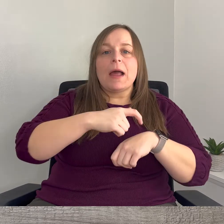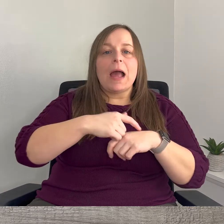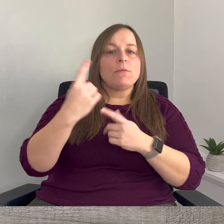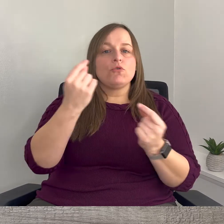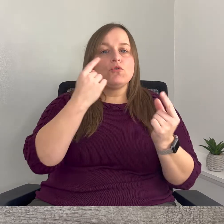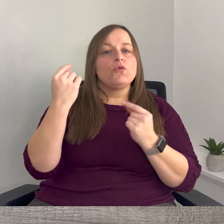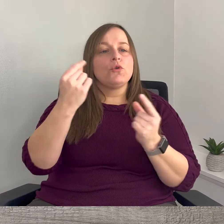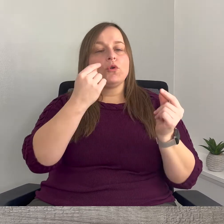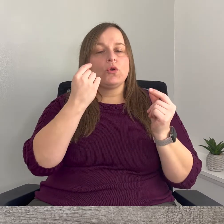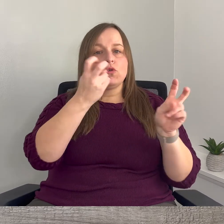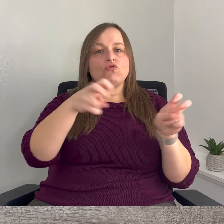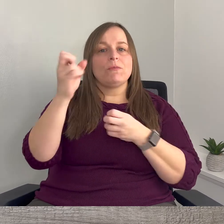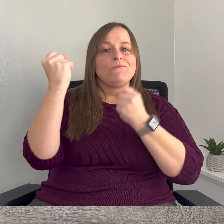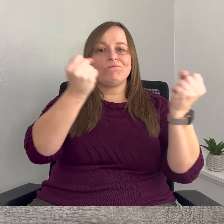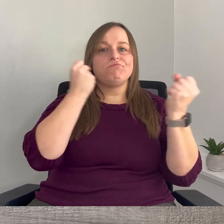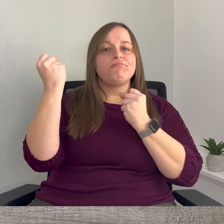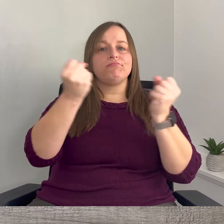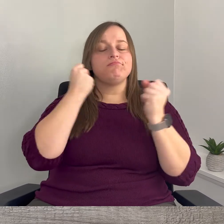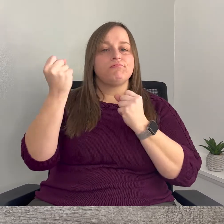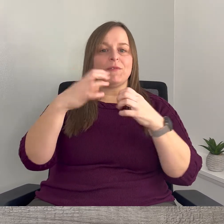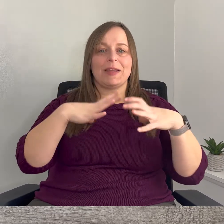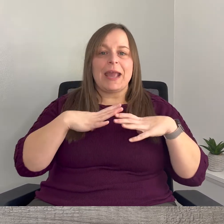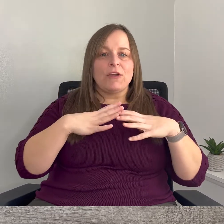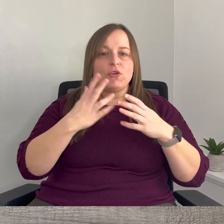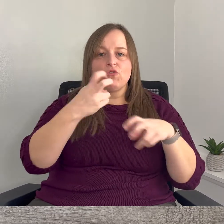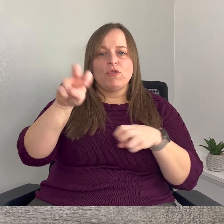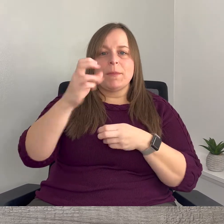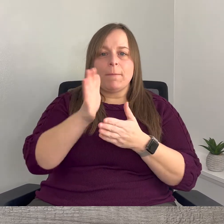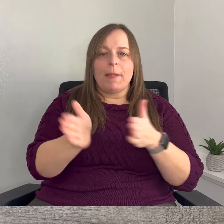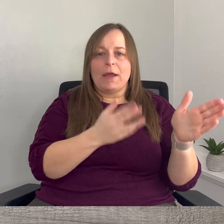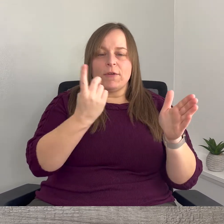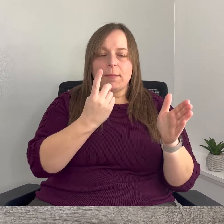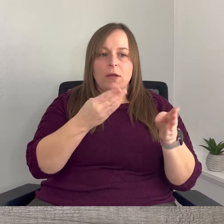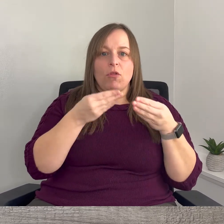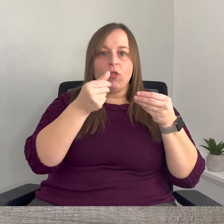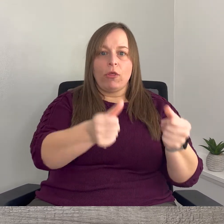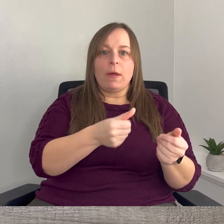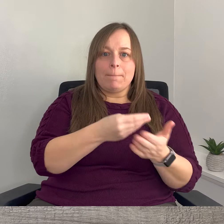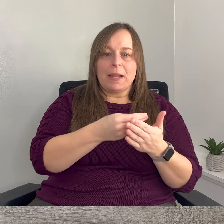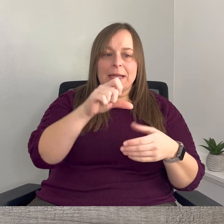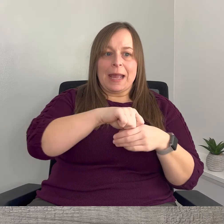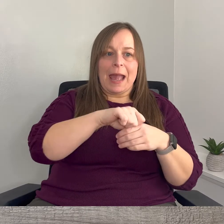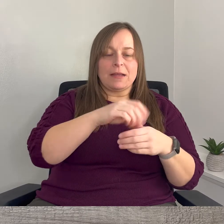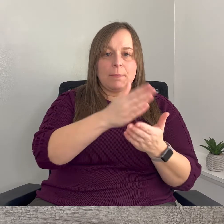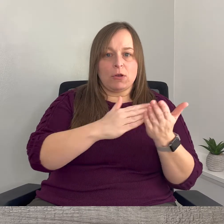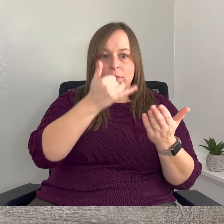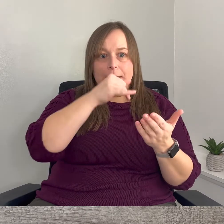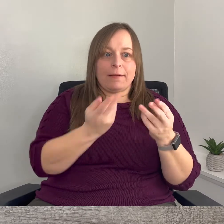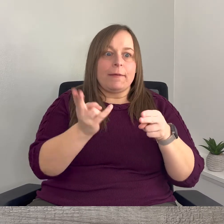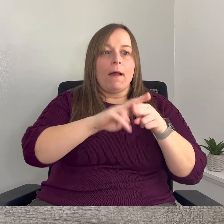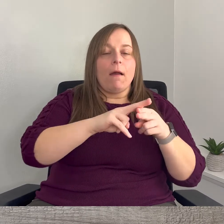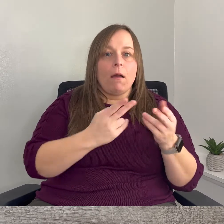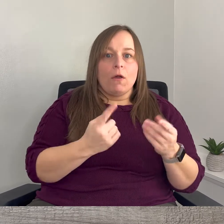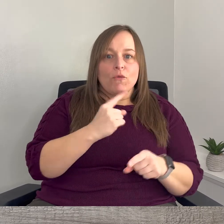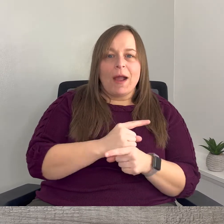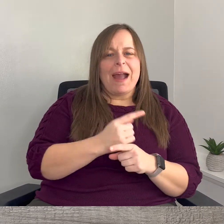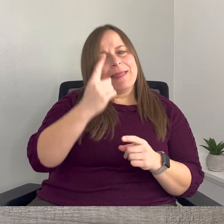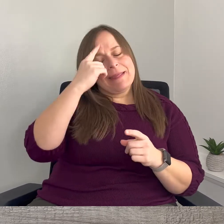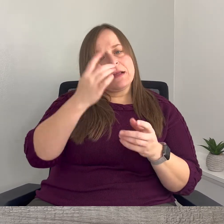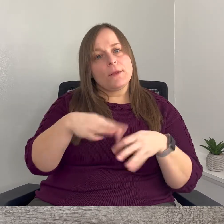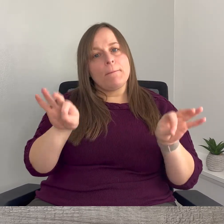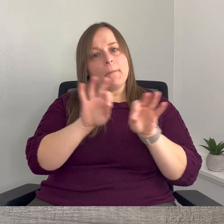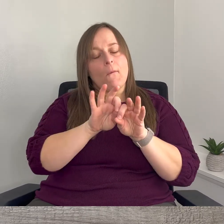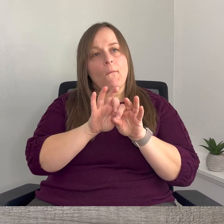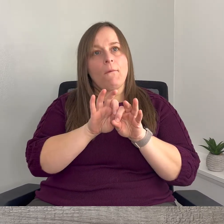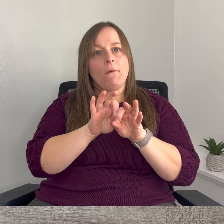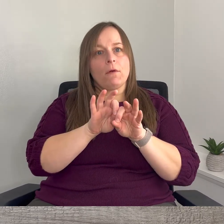maybe during the summer you go out and you're driving a lot because you have vacations or trips planned. and your gas budget will be ridiculous. And I think